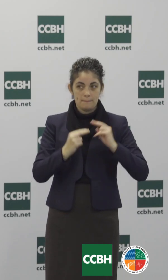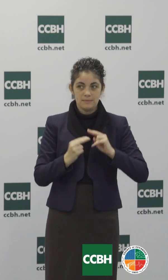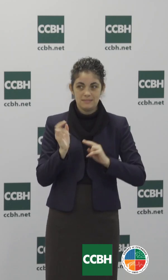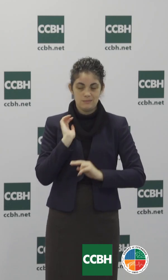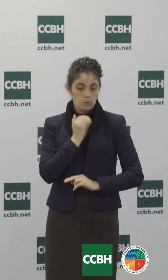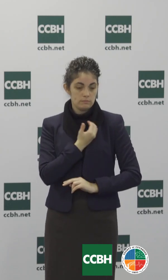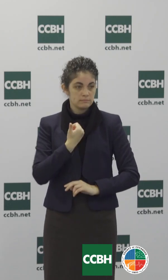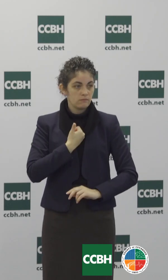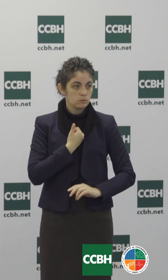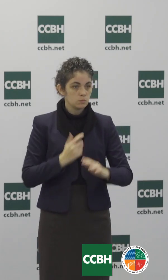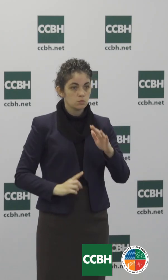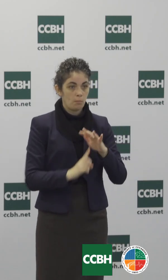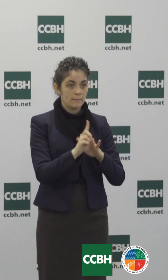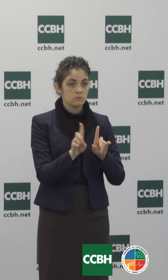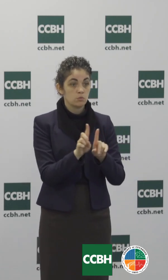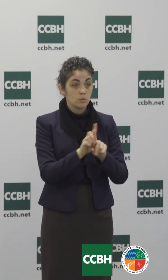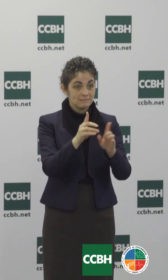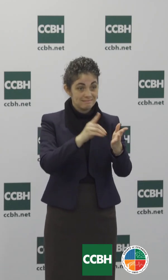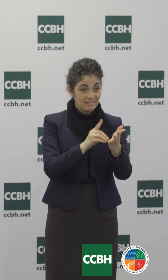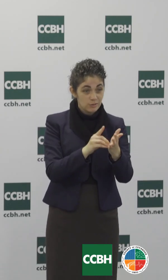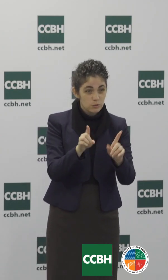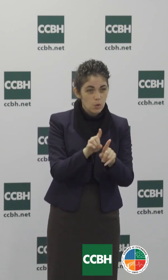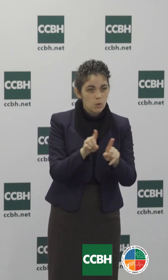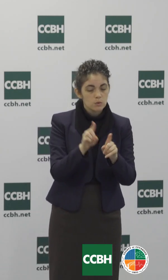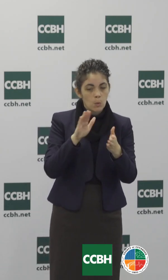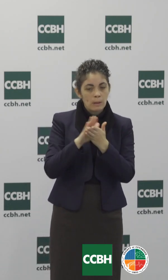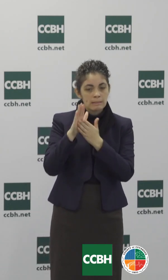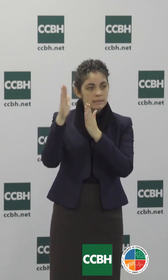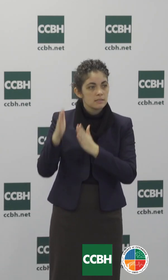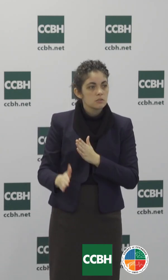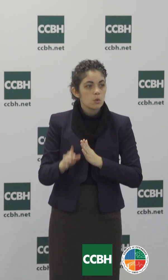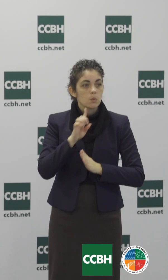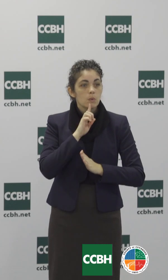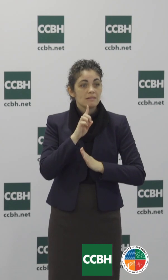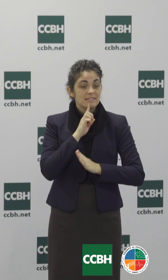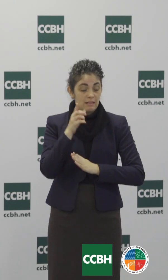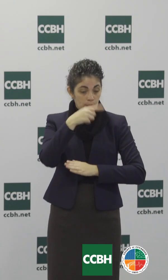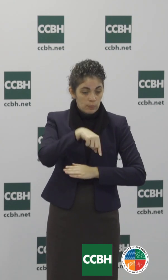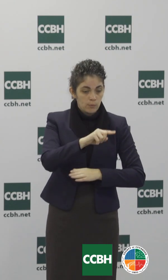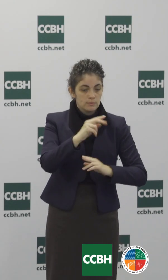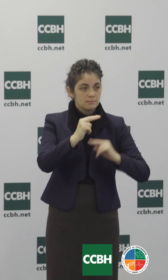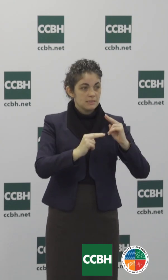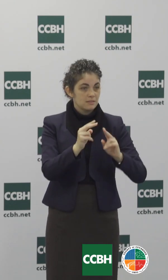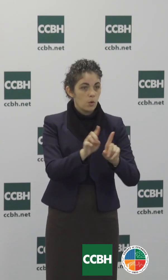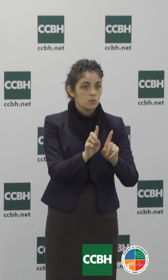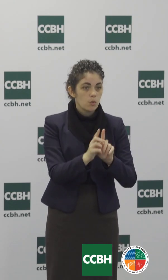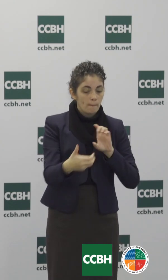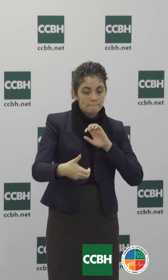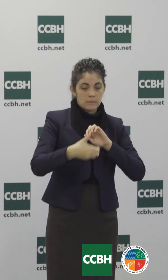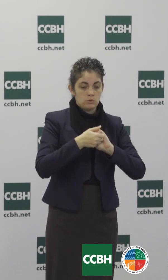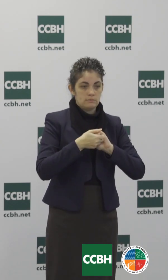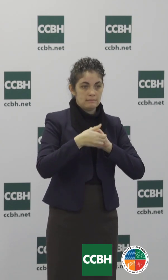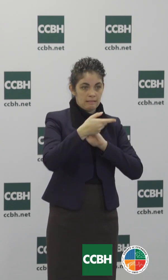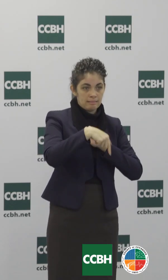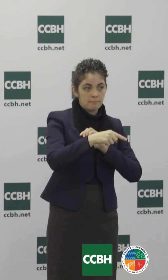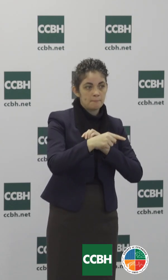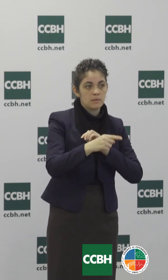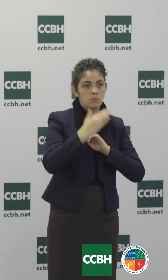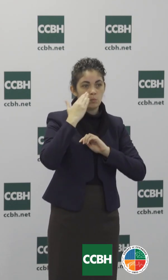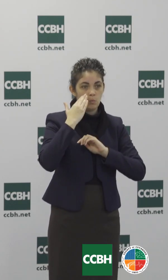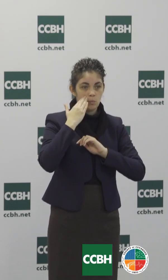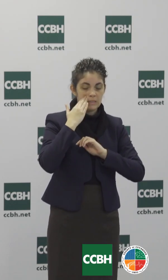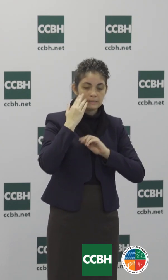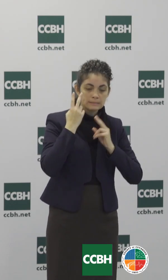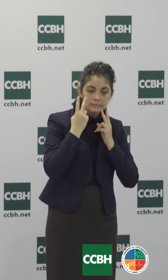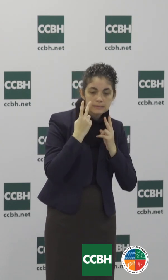ourselves. We have physicians and sanitarians in many of these facilities, partnering with them to make sure that we're